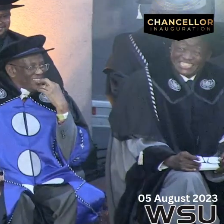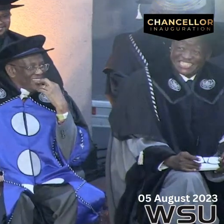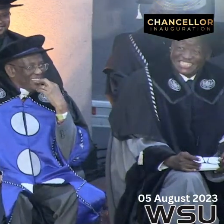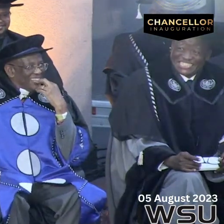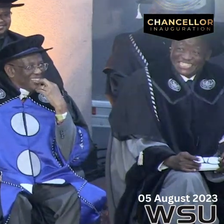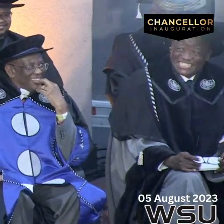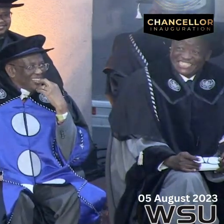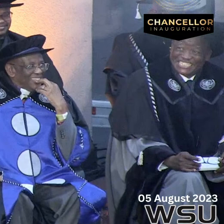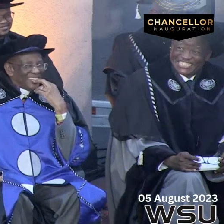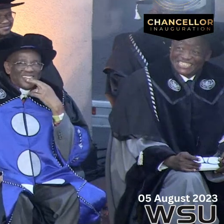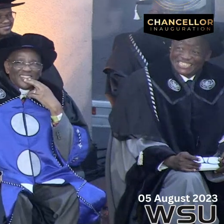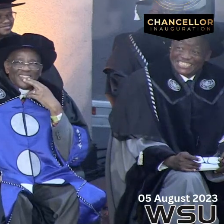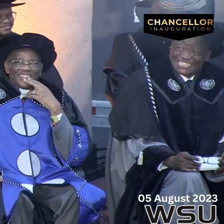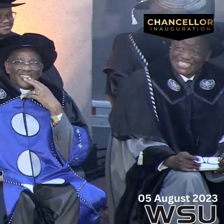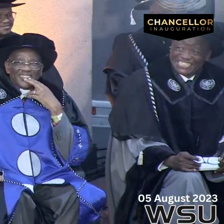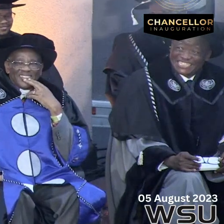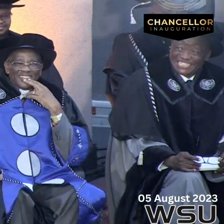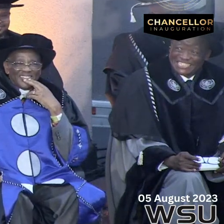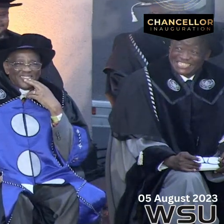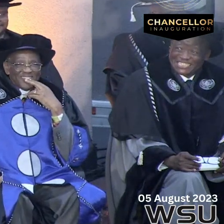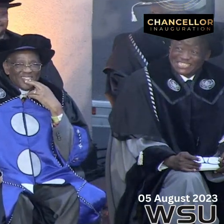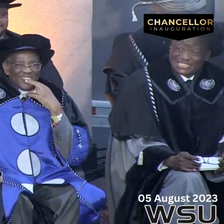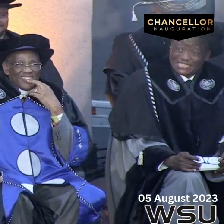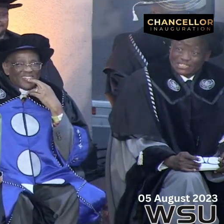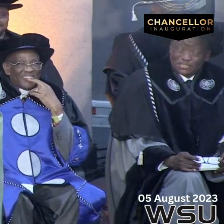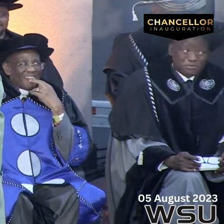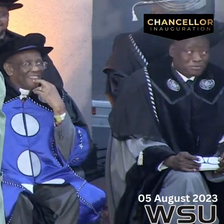because kuthiwa iole yosenga le